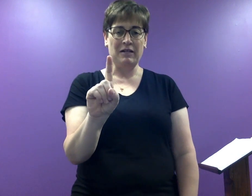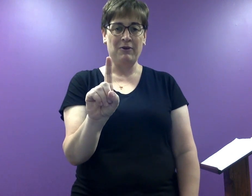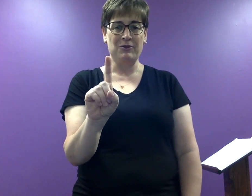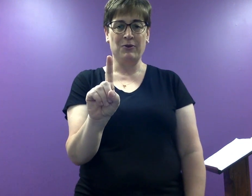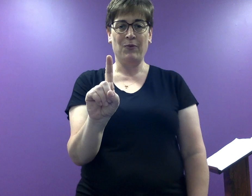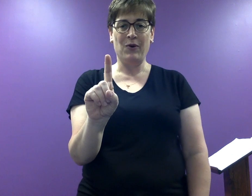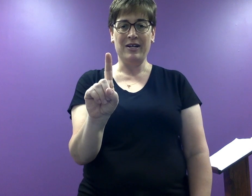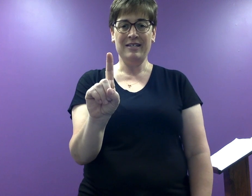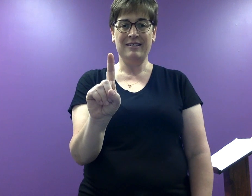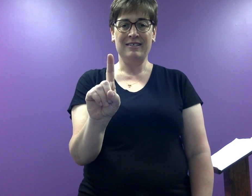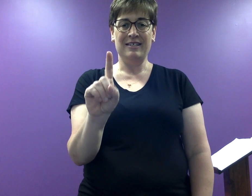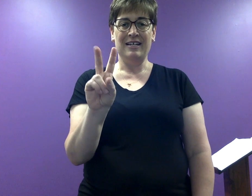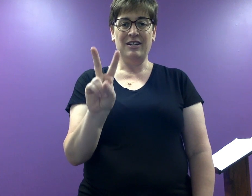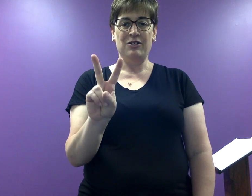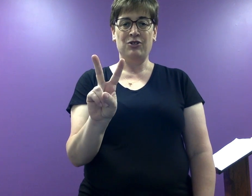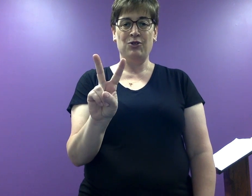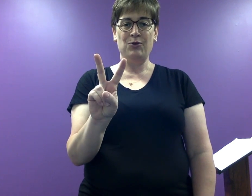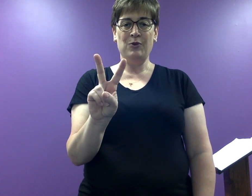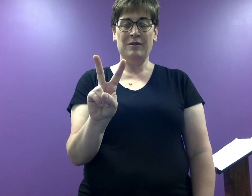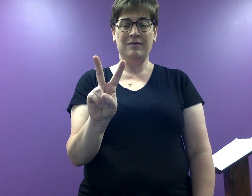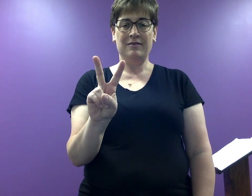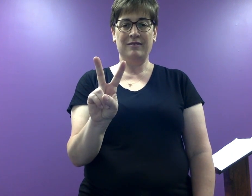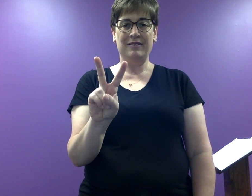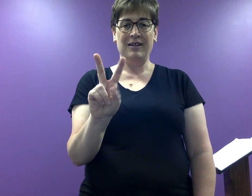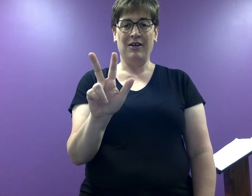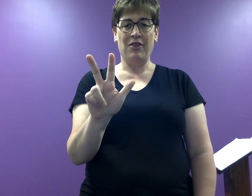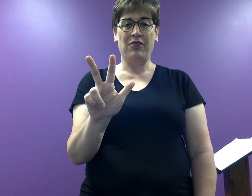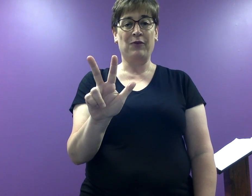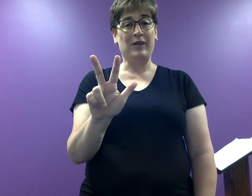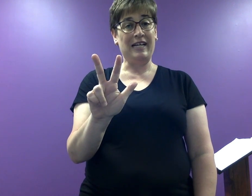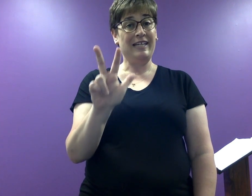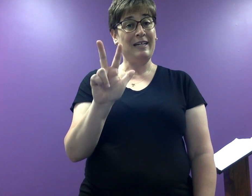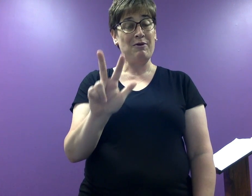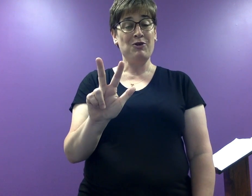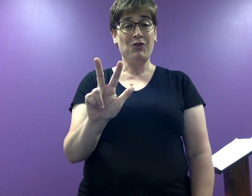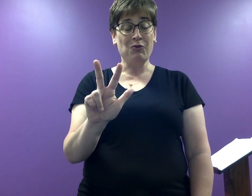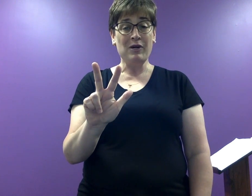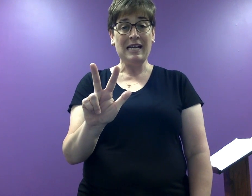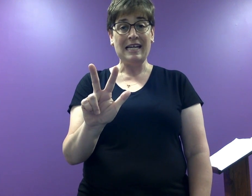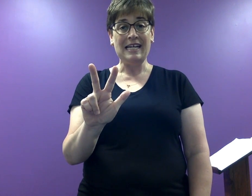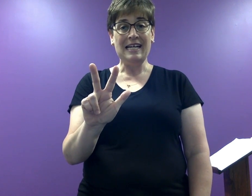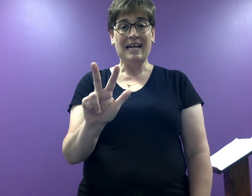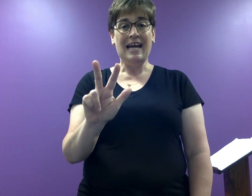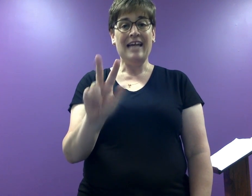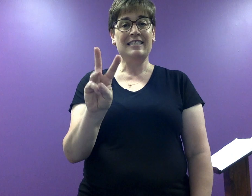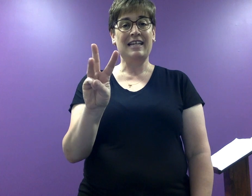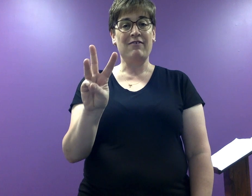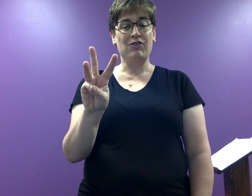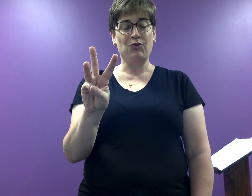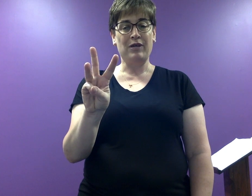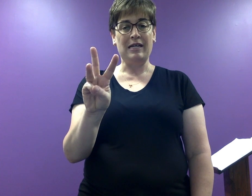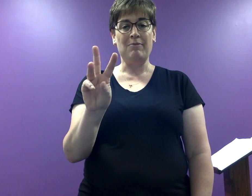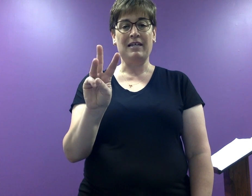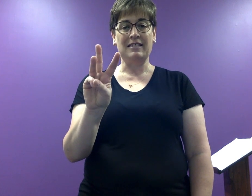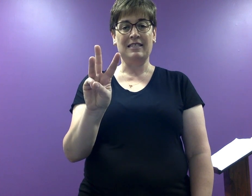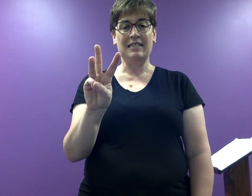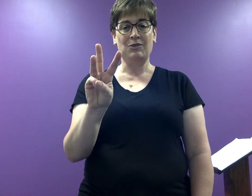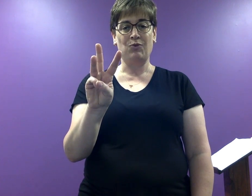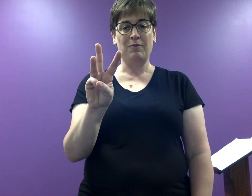closer. 1, 2, 3. Now we do 3 instead of 3 because this would be